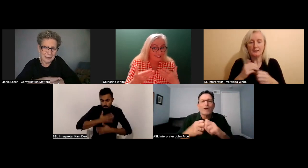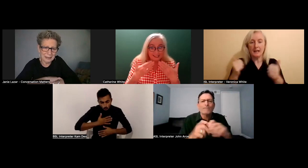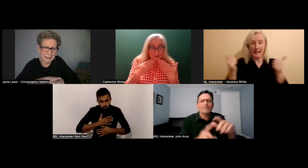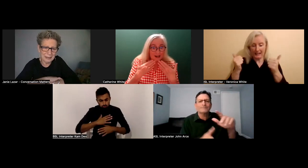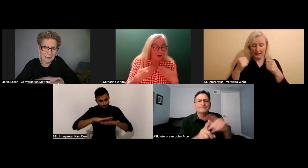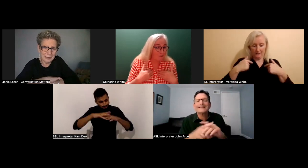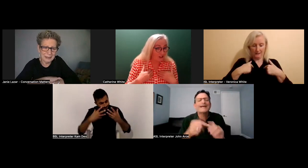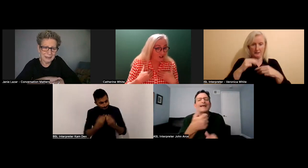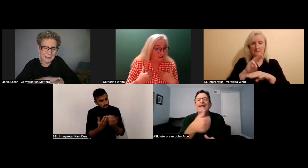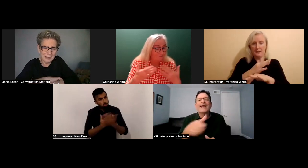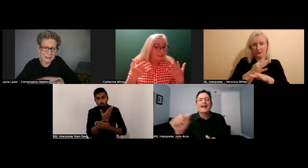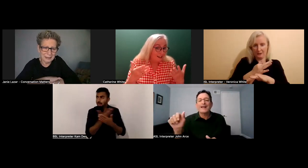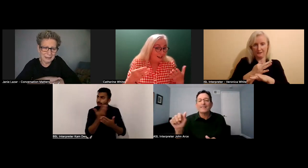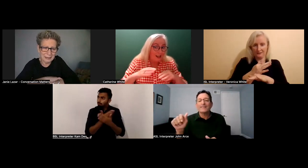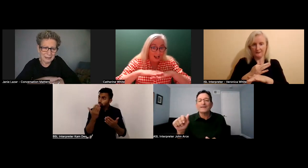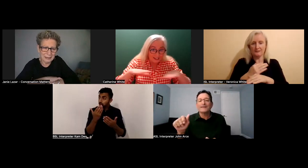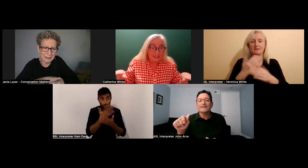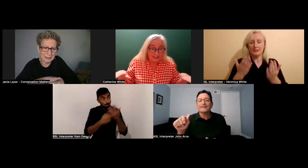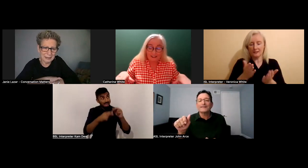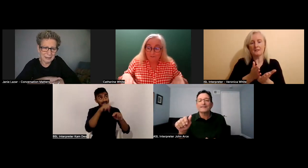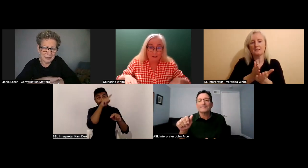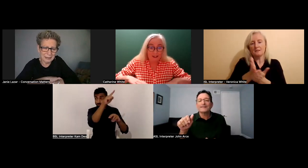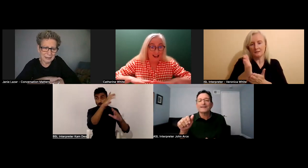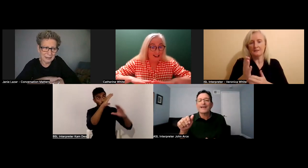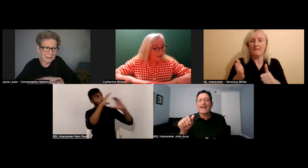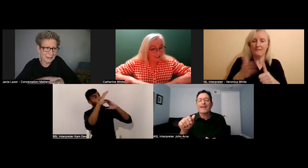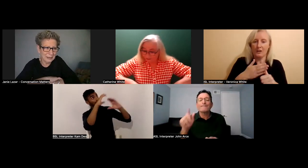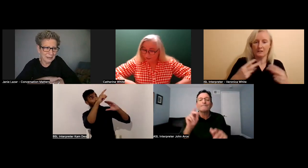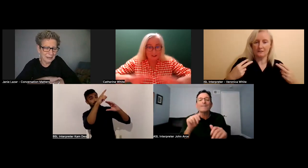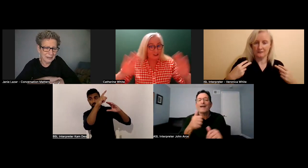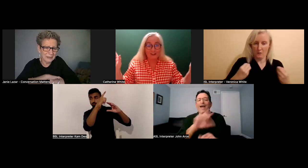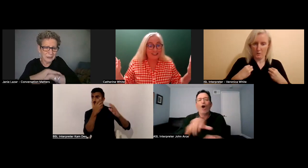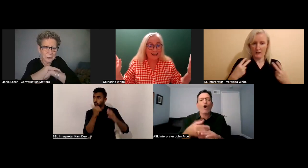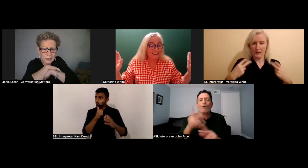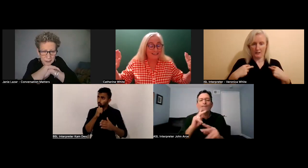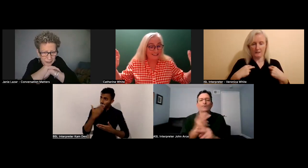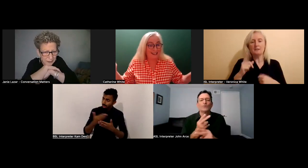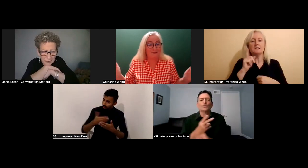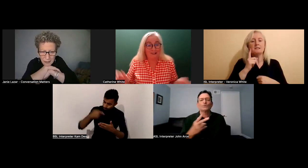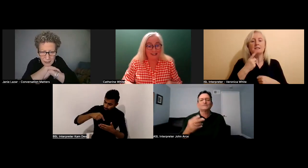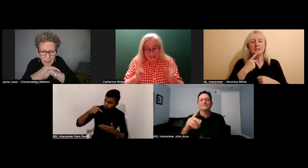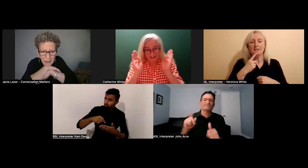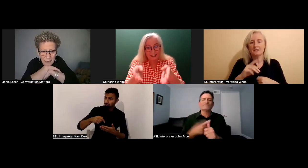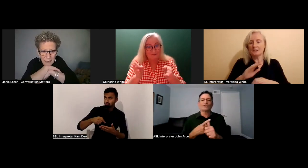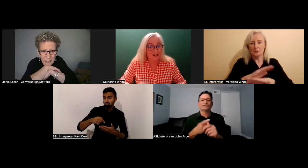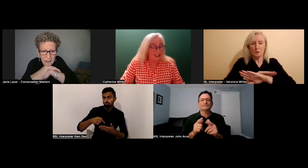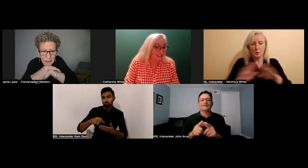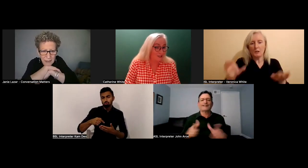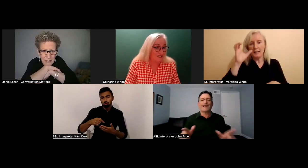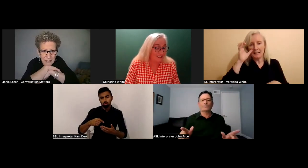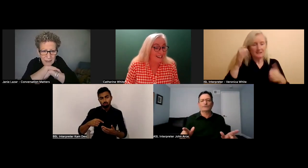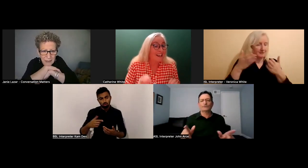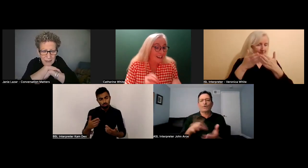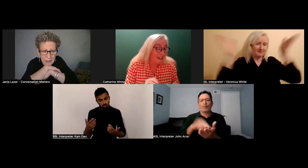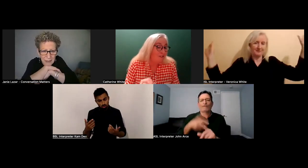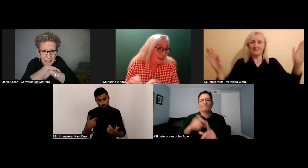does is by their mother tongue. I think that people just should not listen to anybody and just saying my child